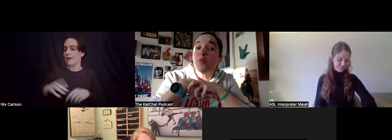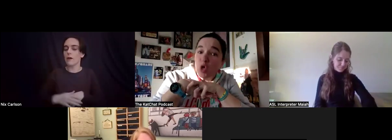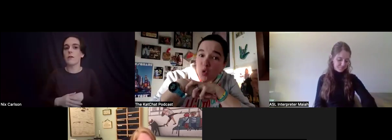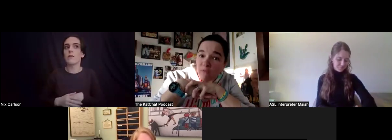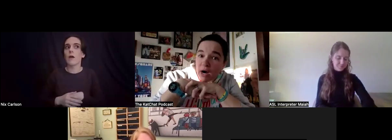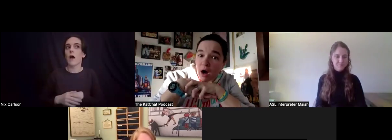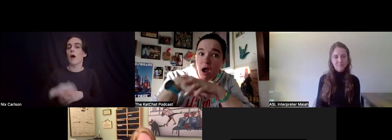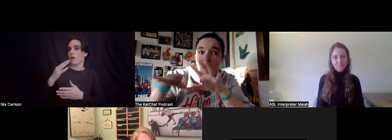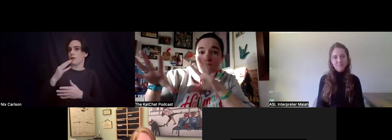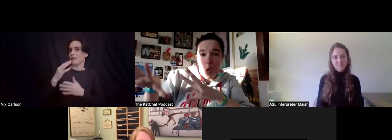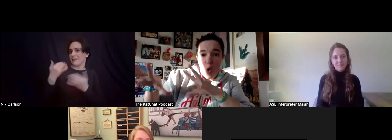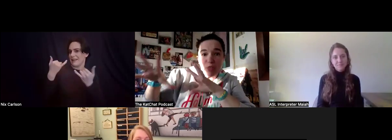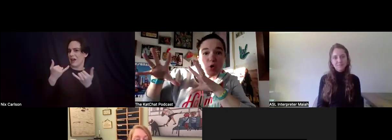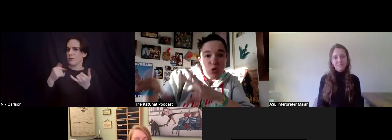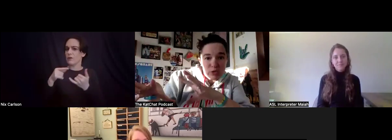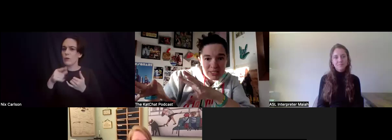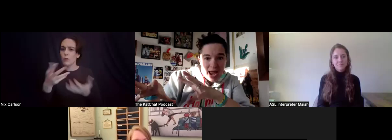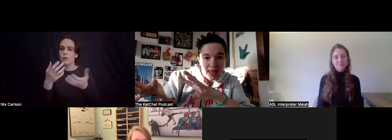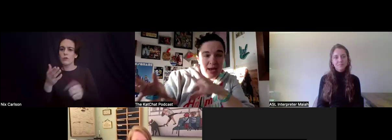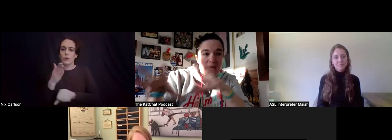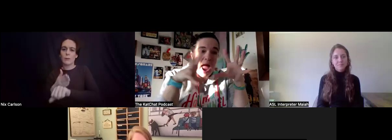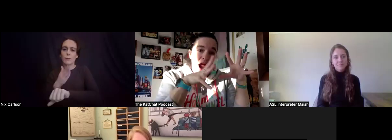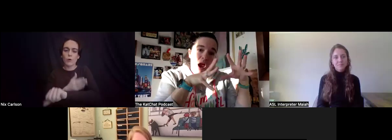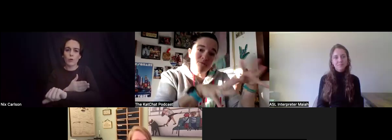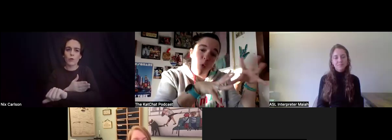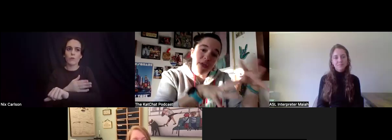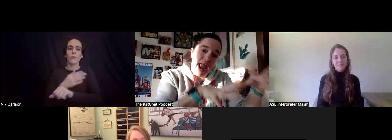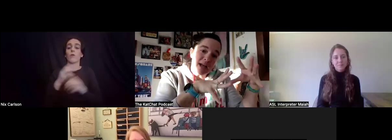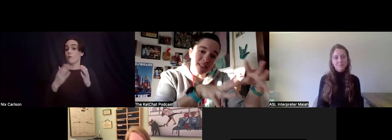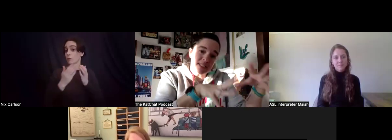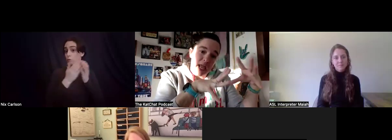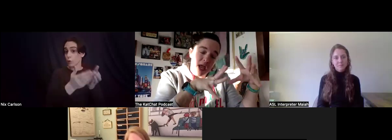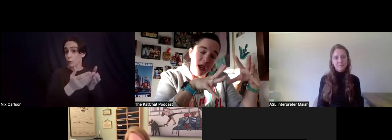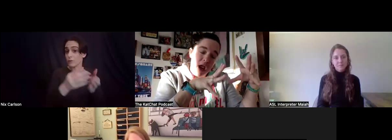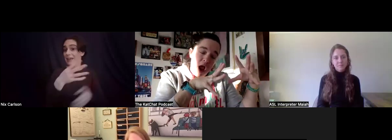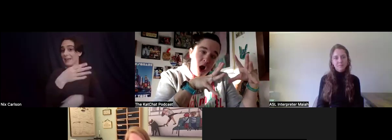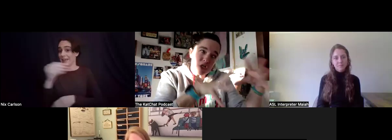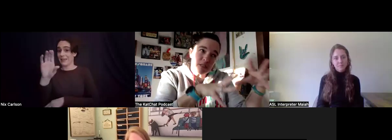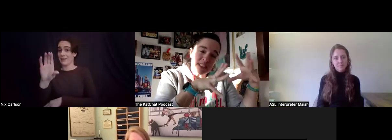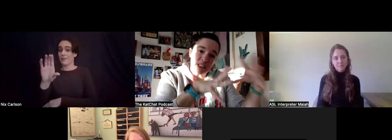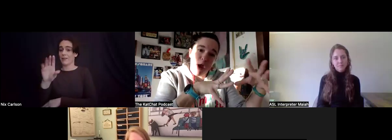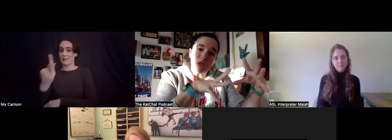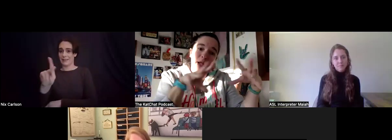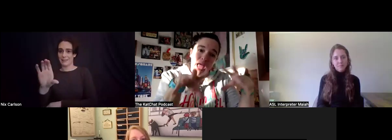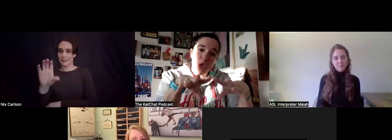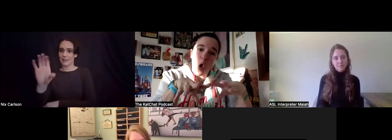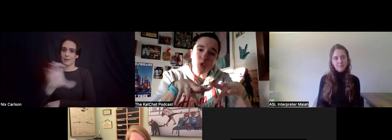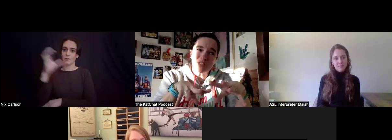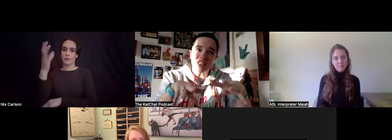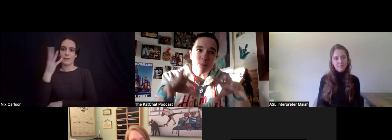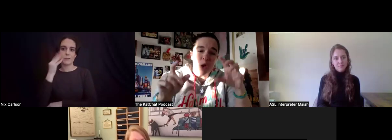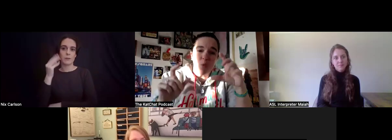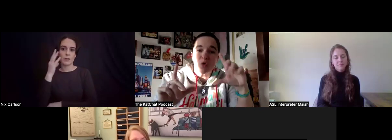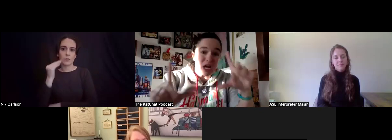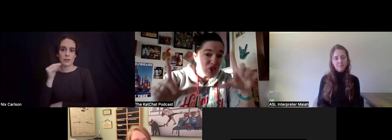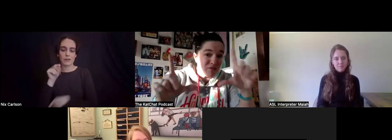to improve for the cruise setting and for the Kansas City Christmas experience? Because I know you